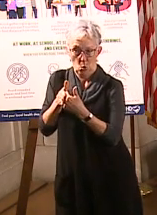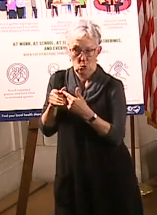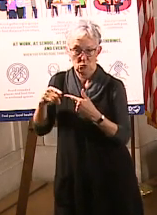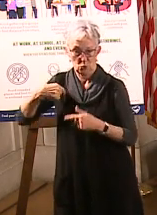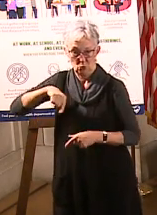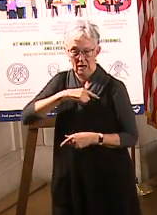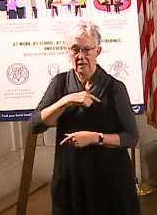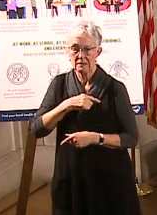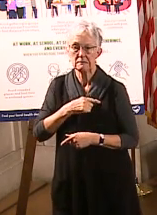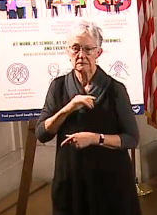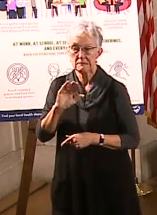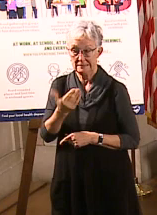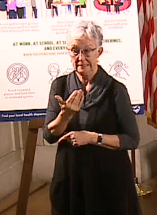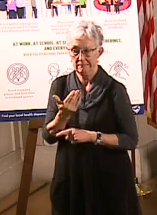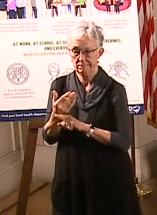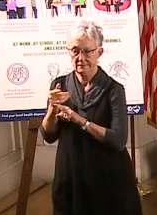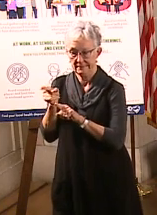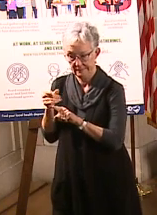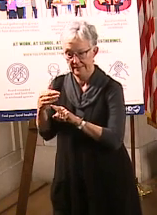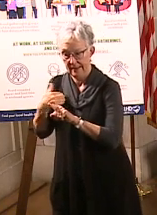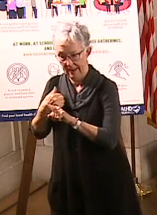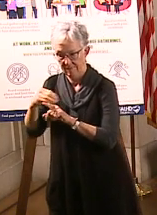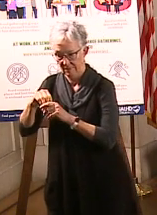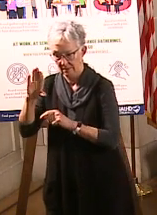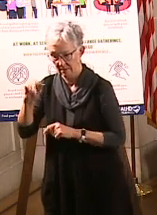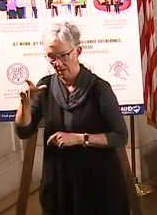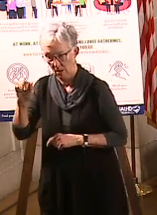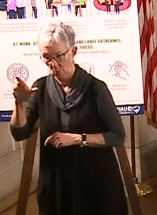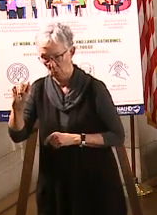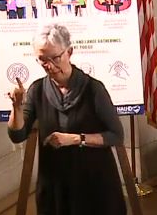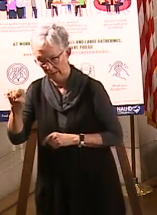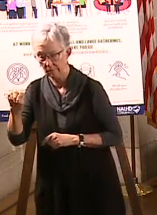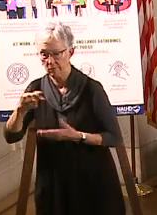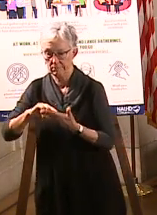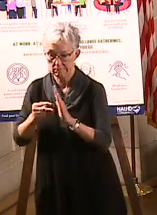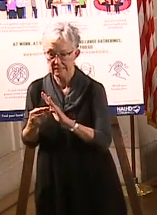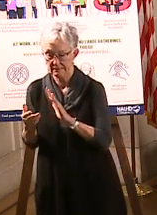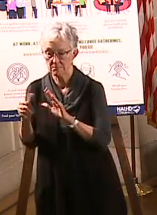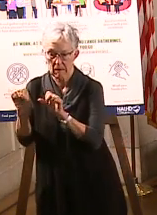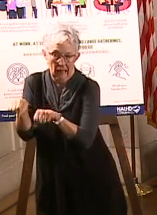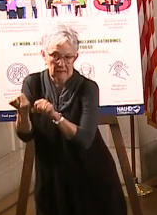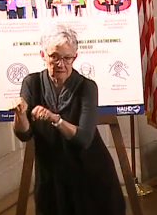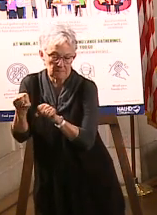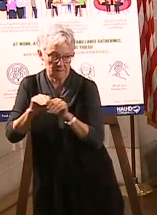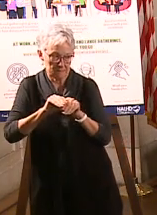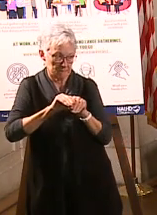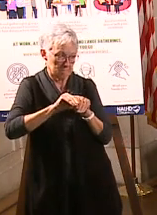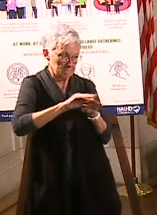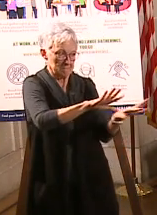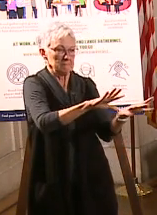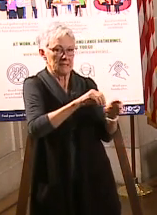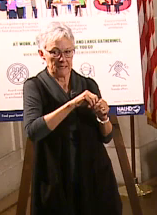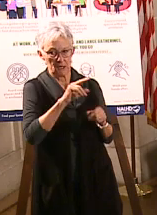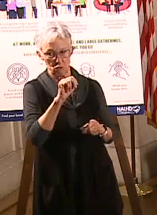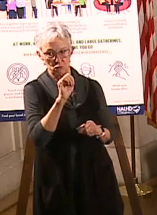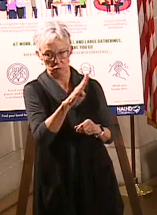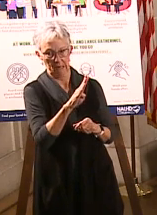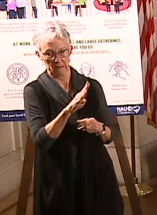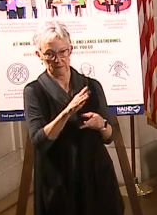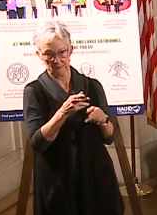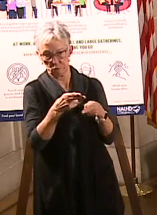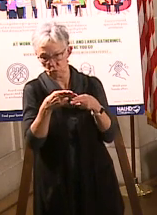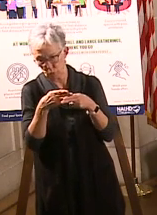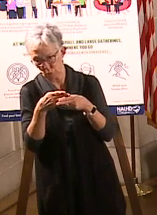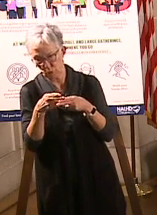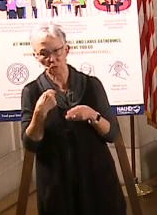like we might be able to, or that we might experience this as well, certainly in the western part of the state. And so we'll be actively monitoring and looking to see if